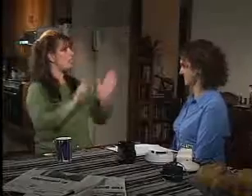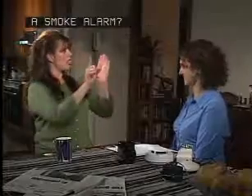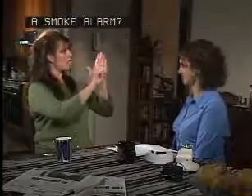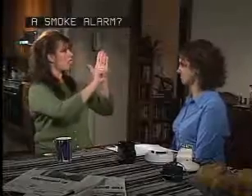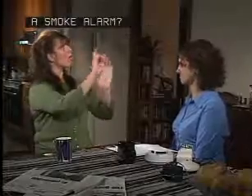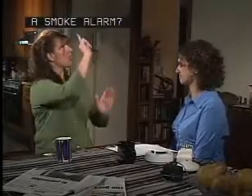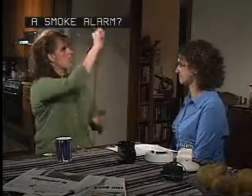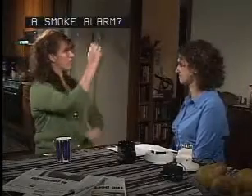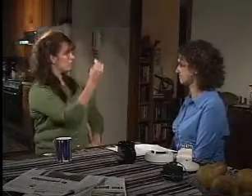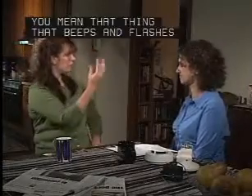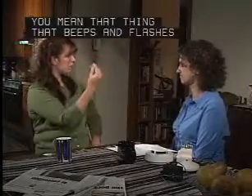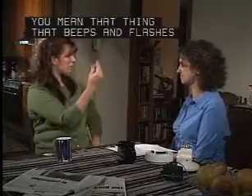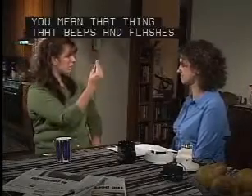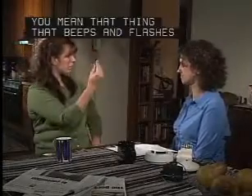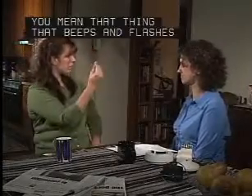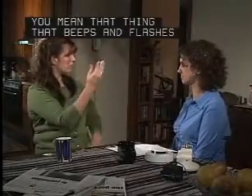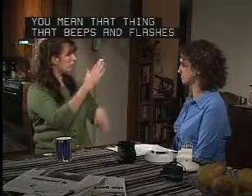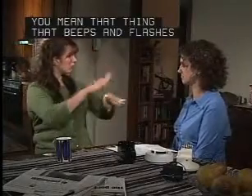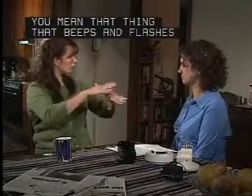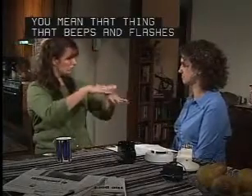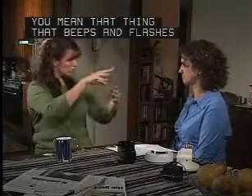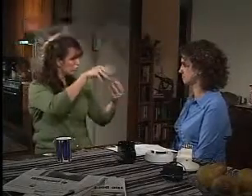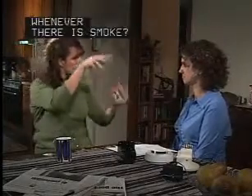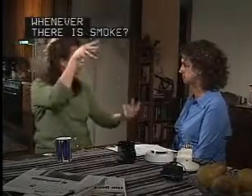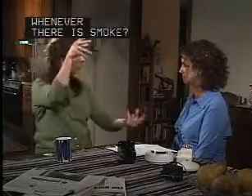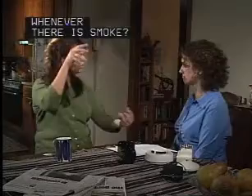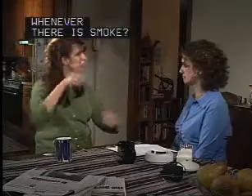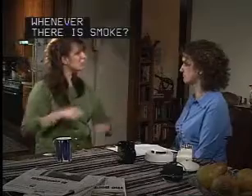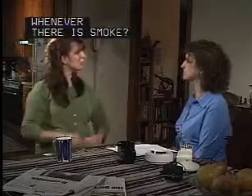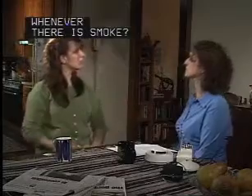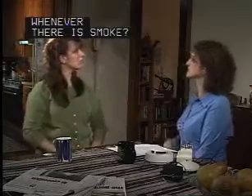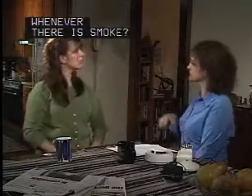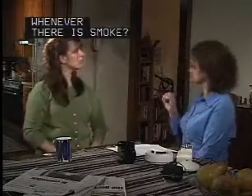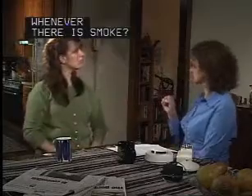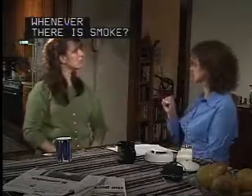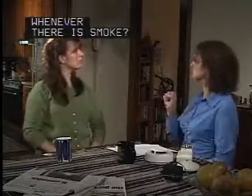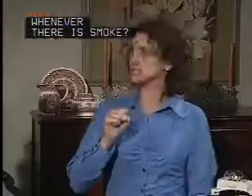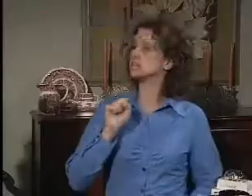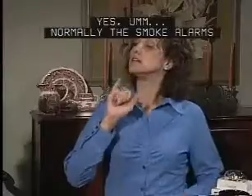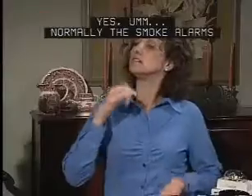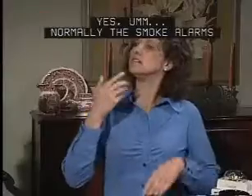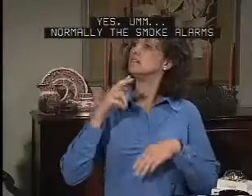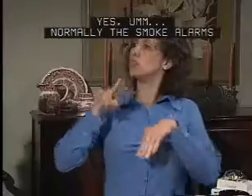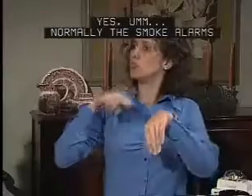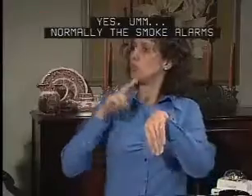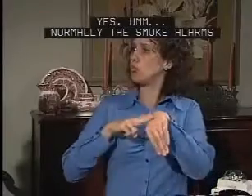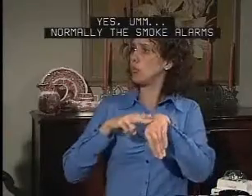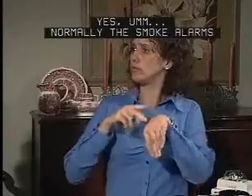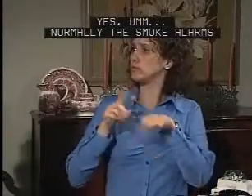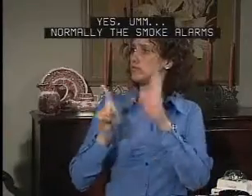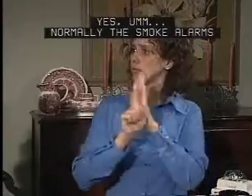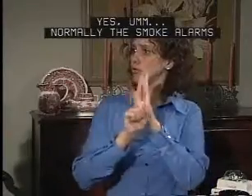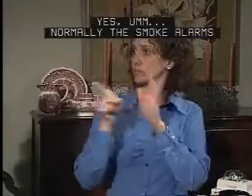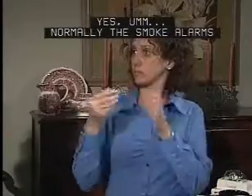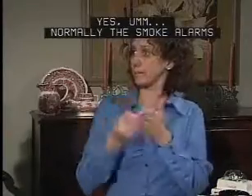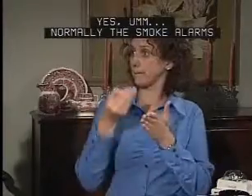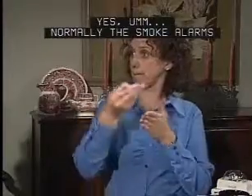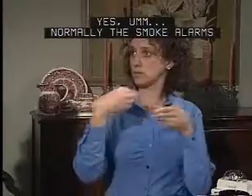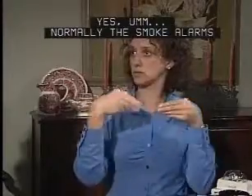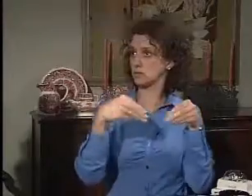A smoke alarm? You mean that thing that beeps and flashes whenever there's smoke? Yes. Normally the smoke alarms